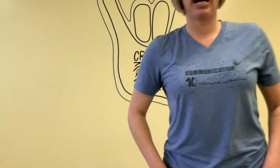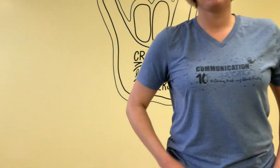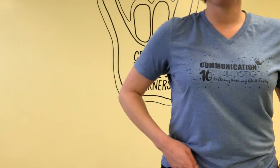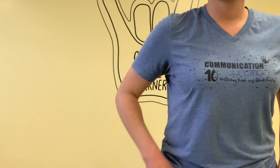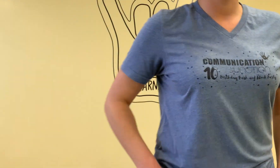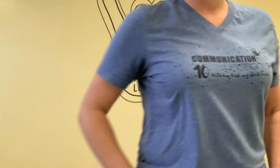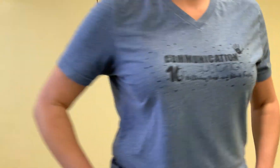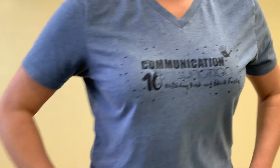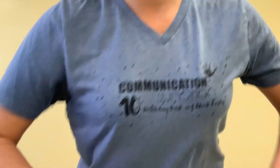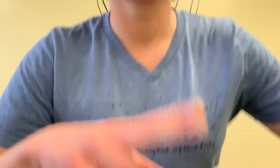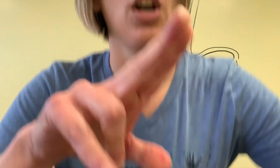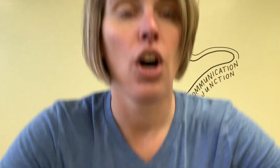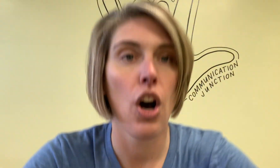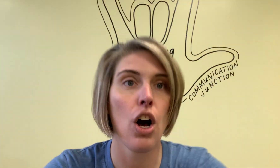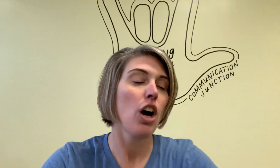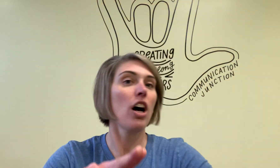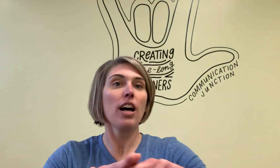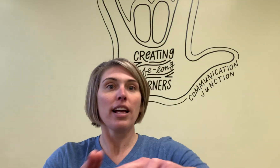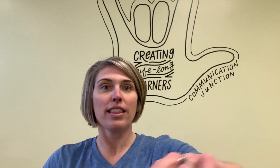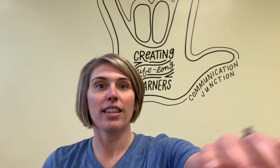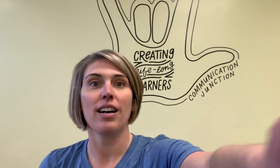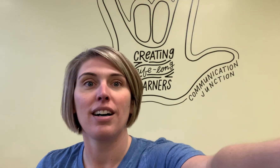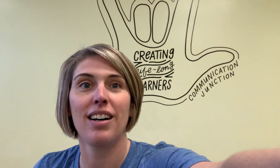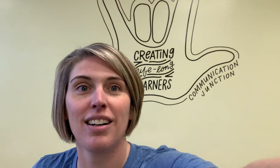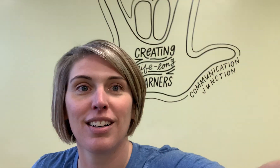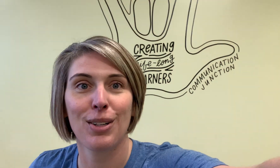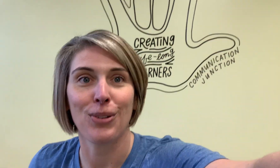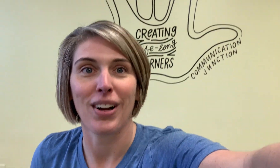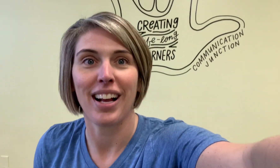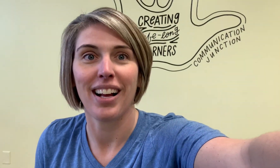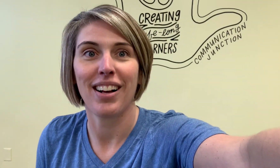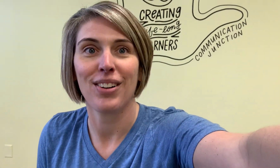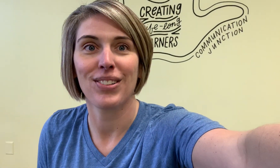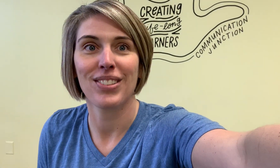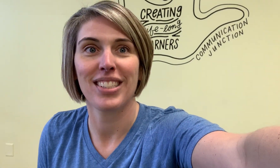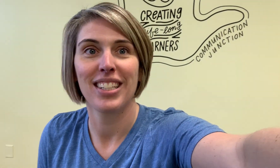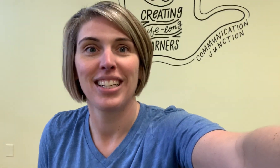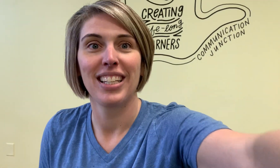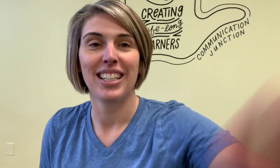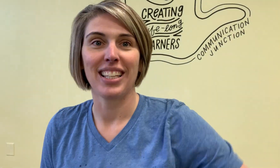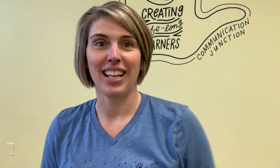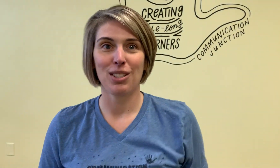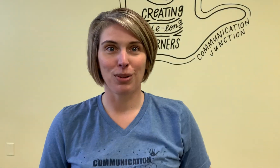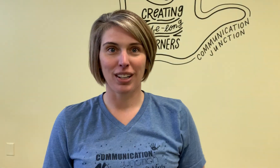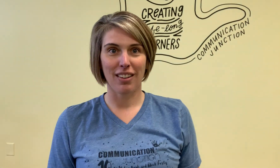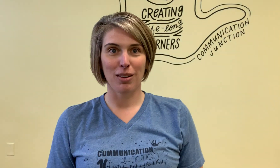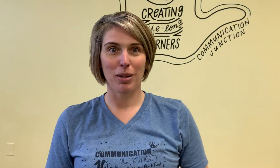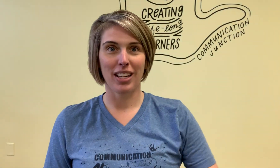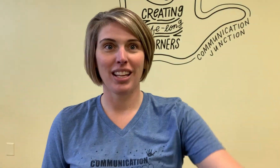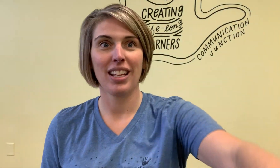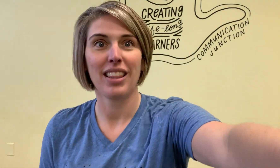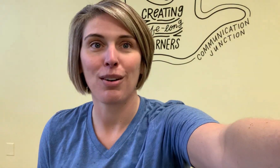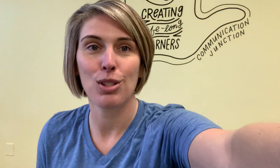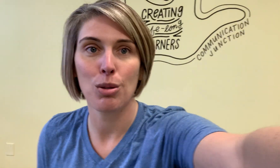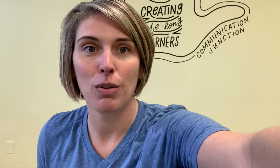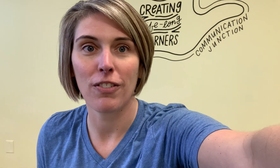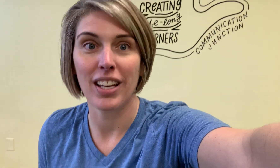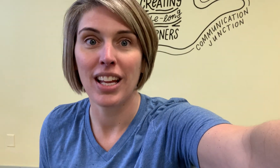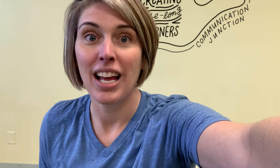bottom sits on the ground. Nice work, everybody. That was super fun. I